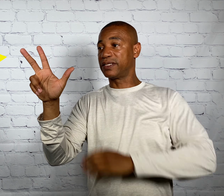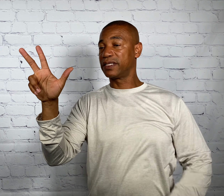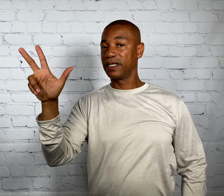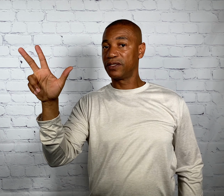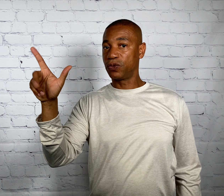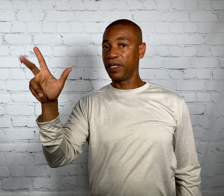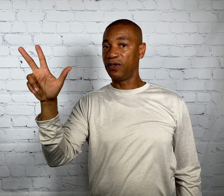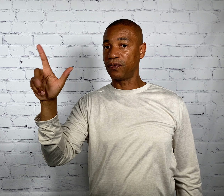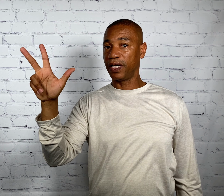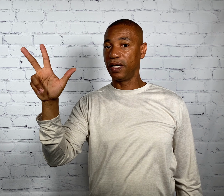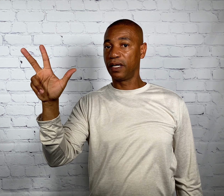twice. 23.